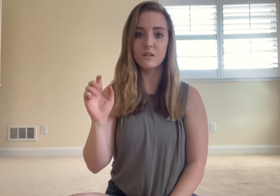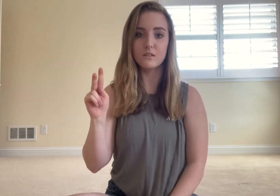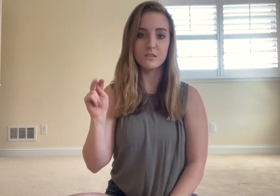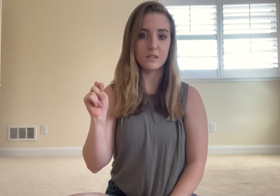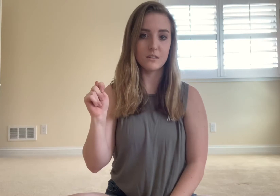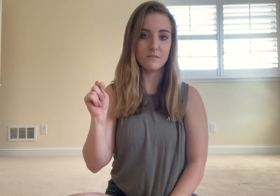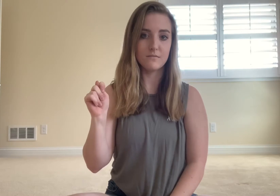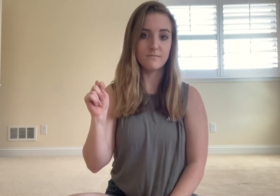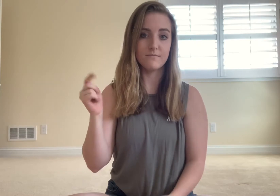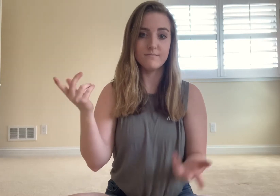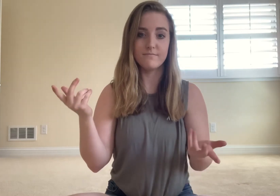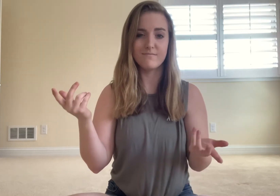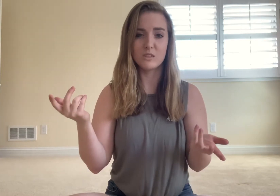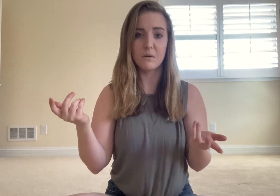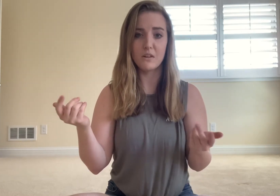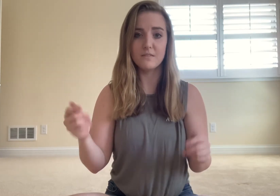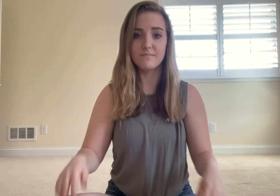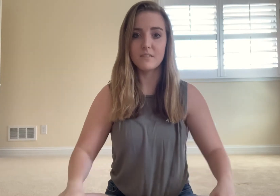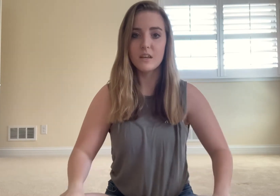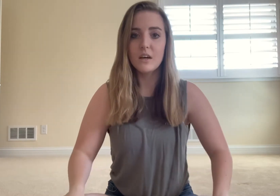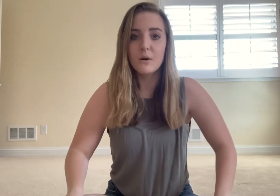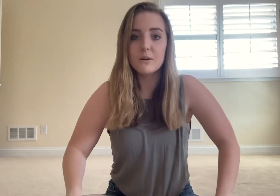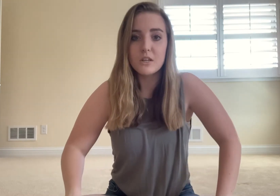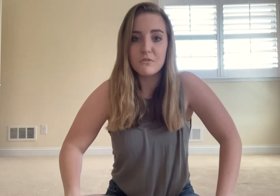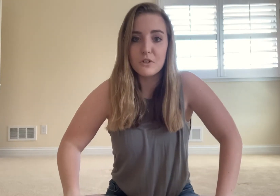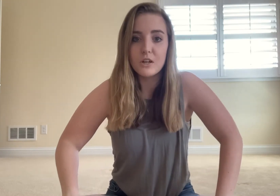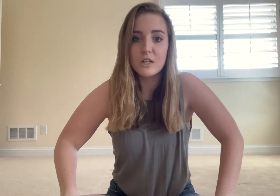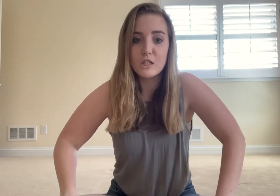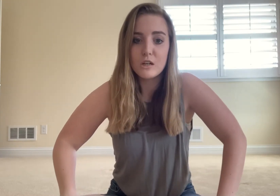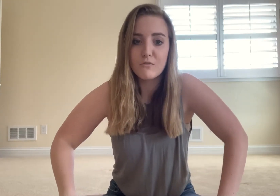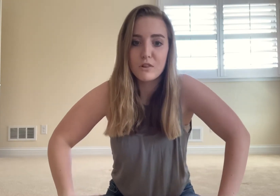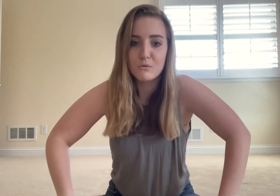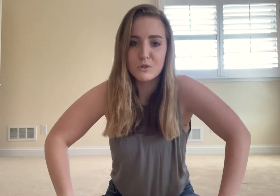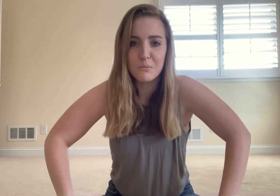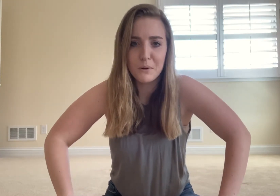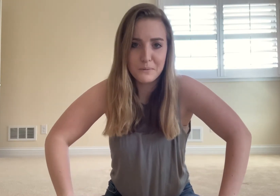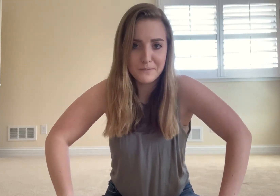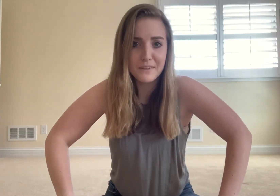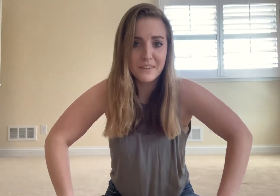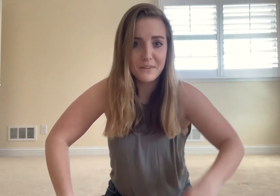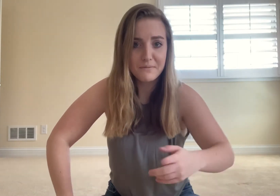P-E-T. Spell it. Whichever floats your boat, you know?